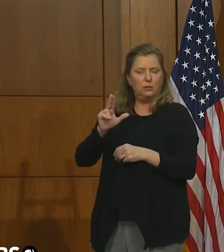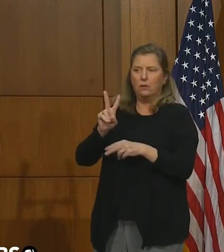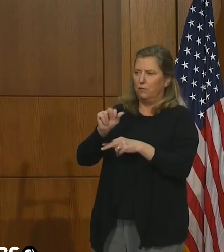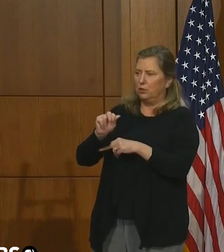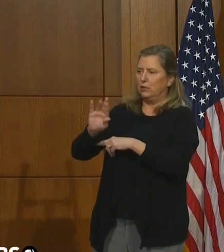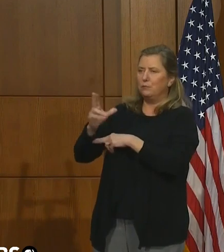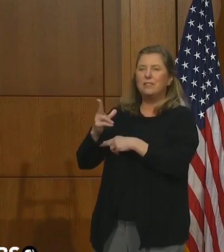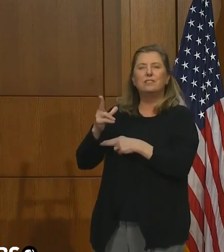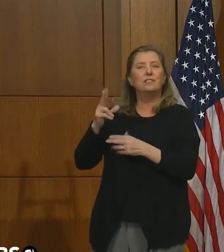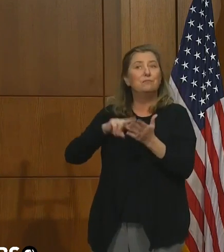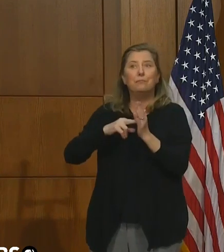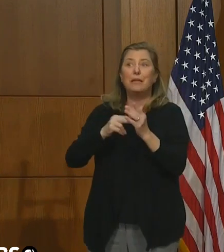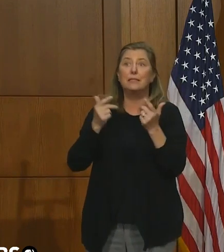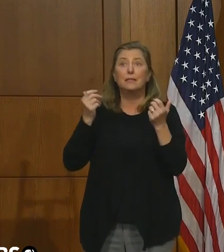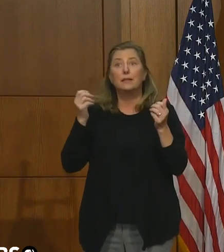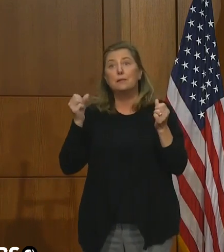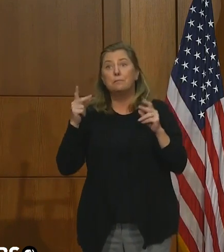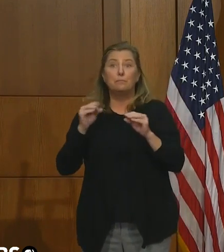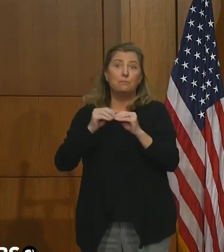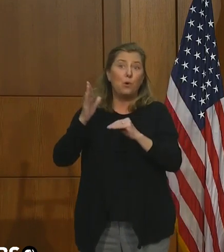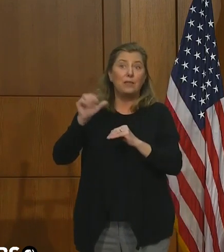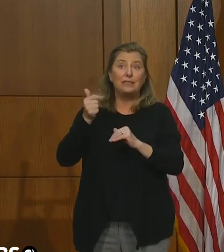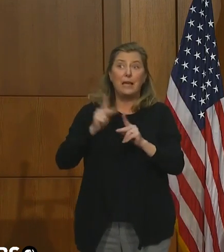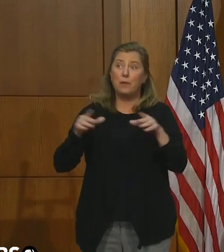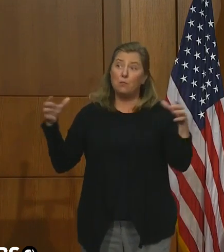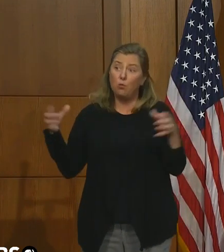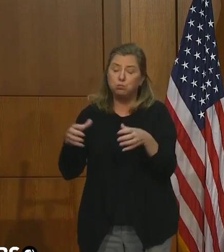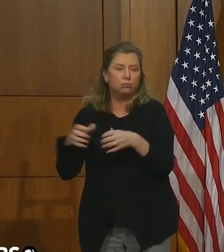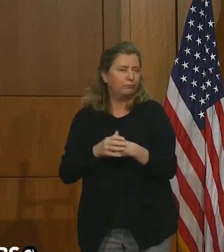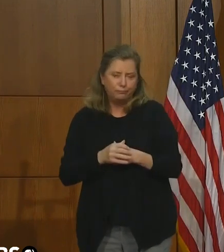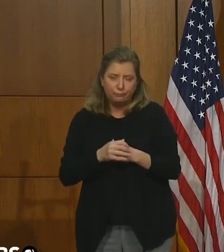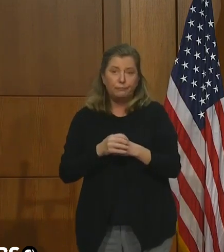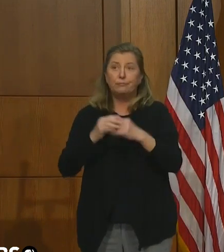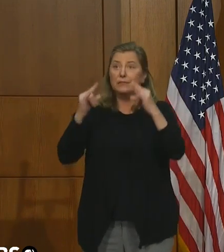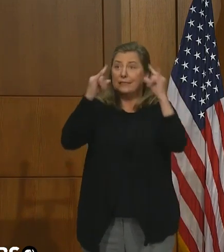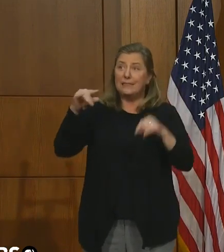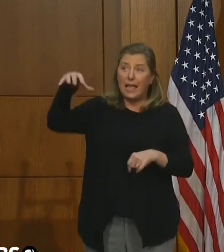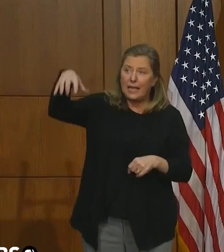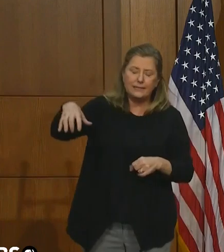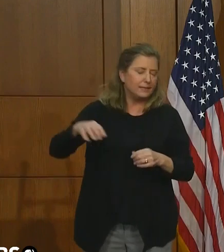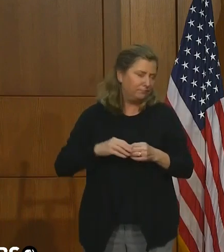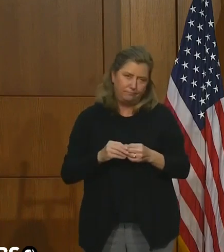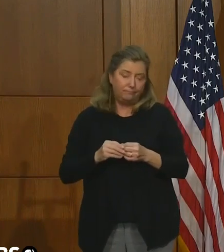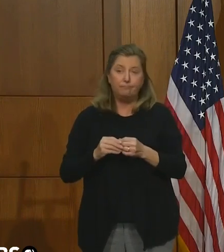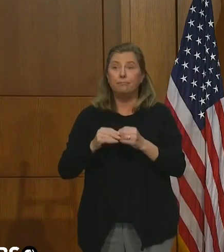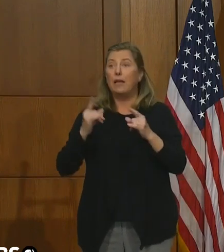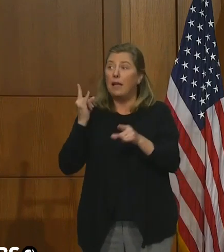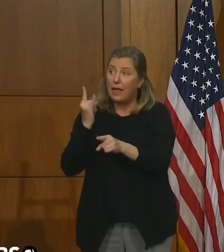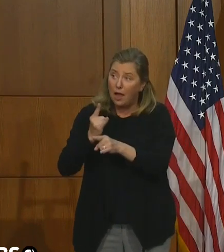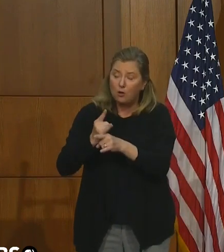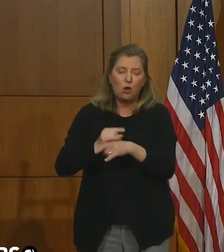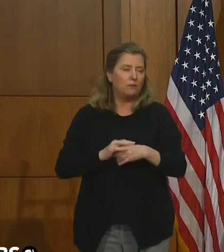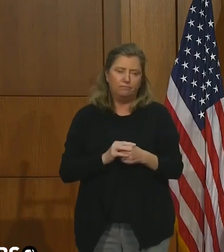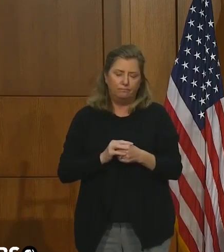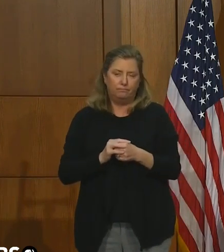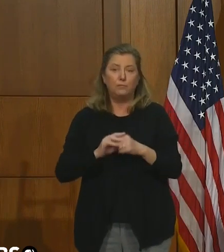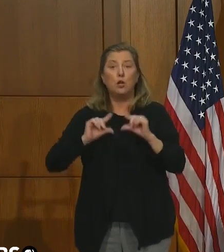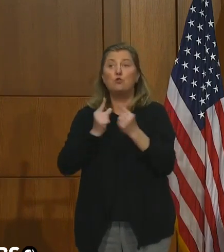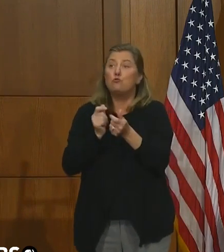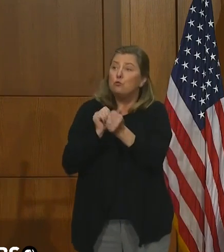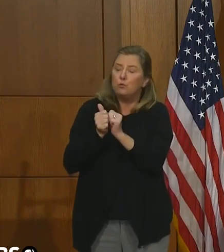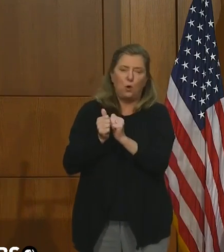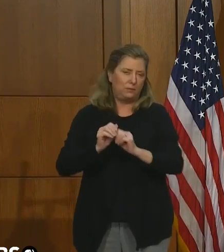No large gatherings of more than 10 people, no tents, no alcohol, and no group sports. I